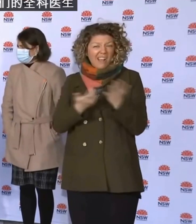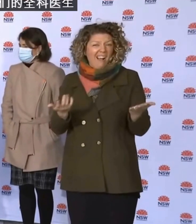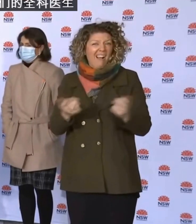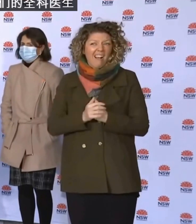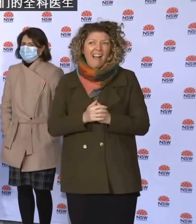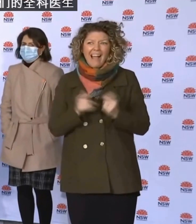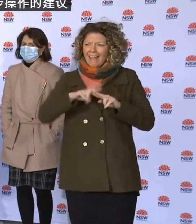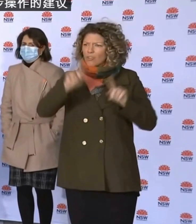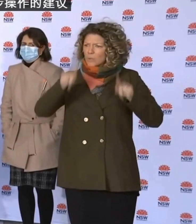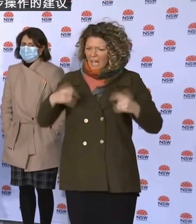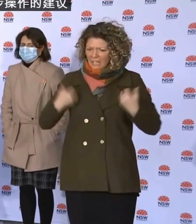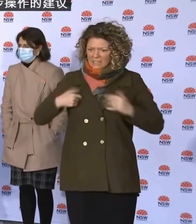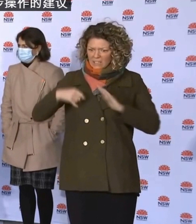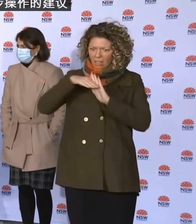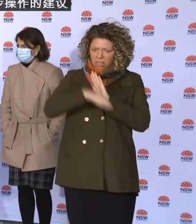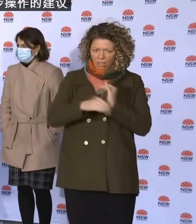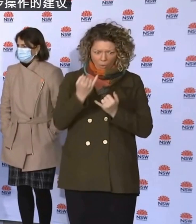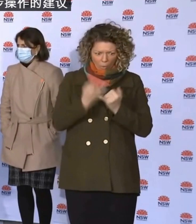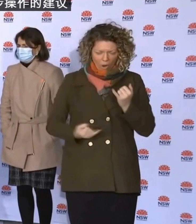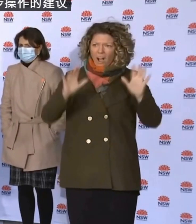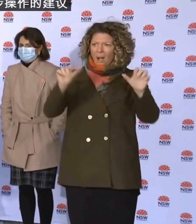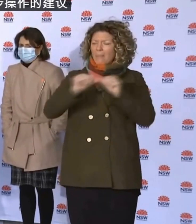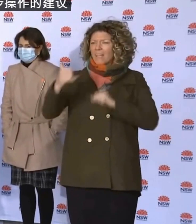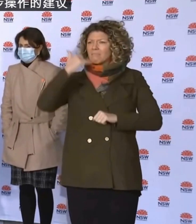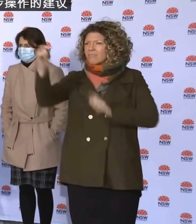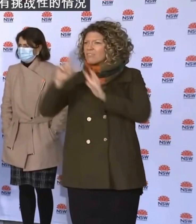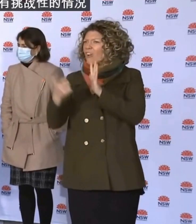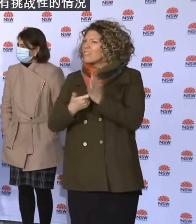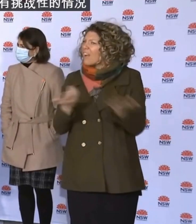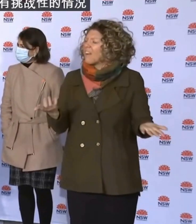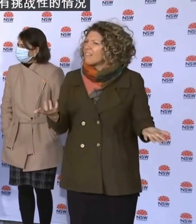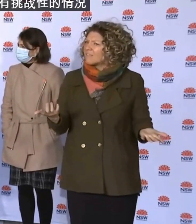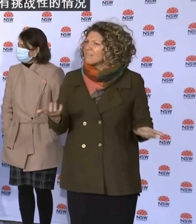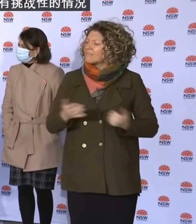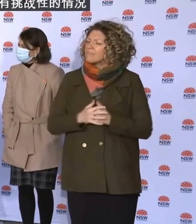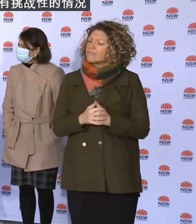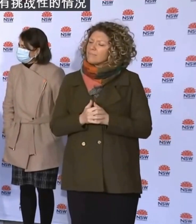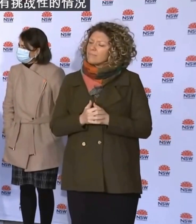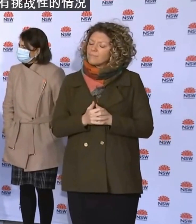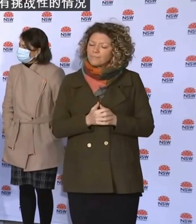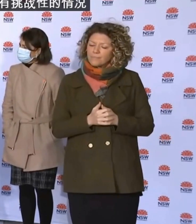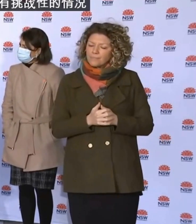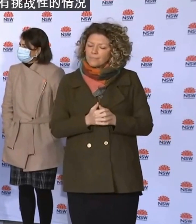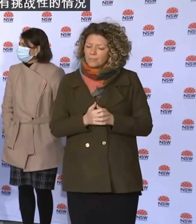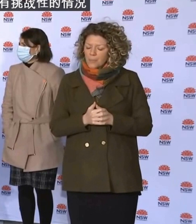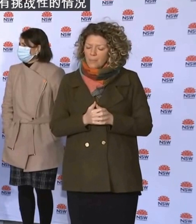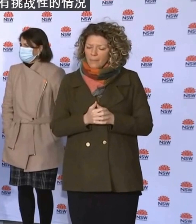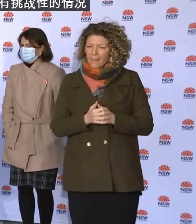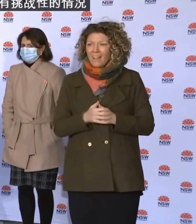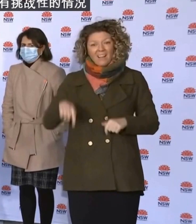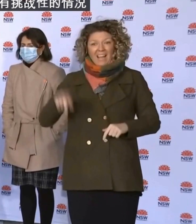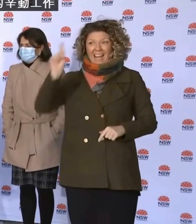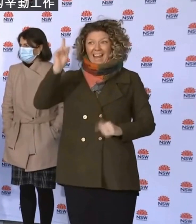condition's deteriorating, that they contact their GP and get advice about what the next steps. I think that what we need to recognise is this is a